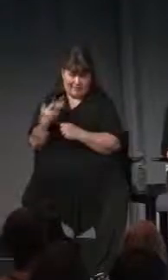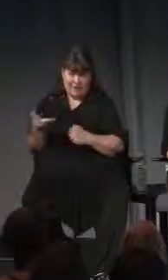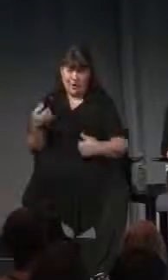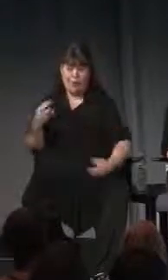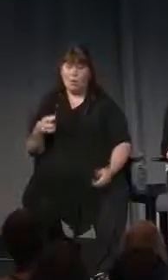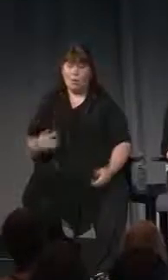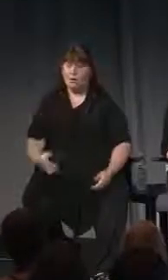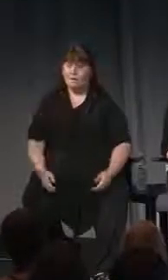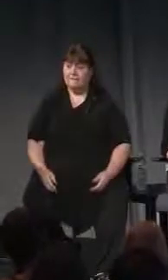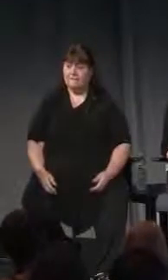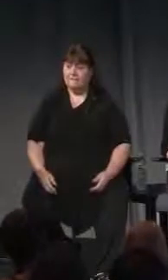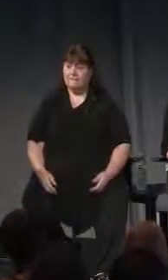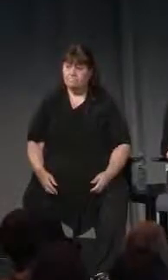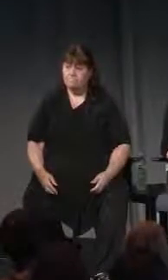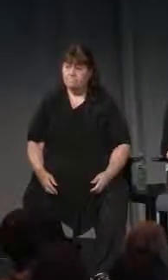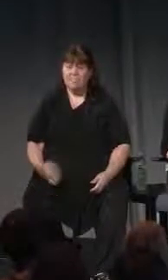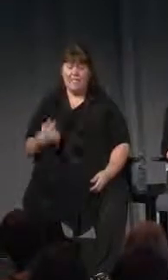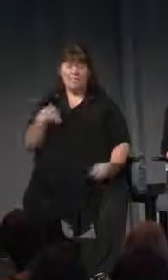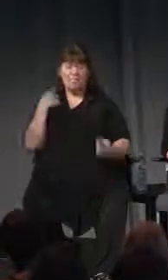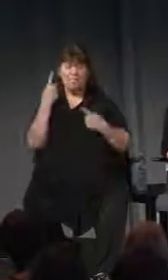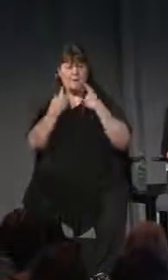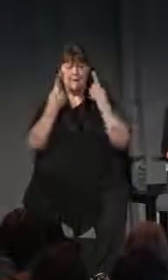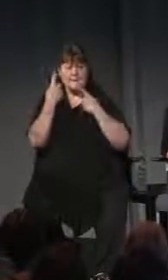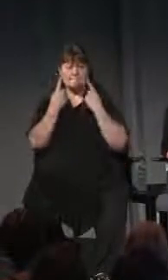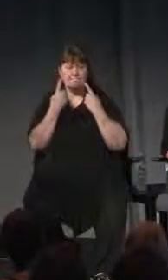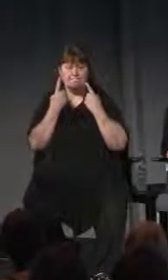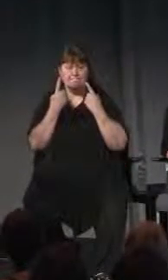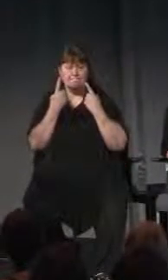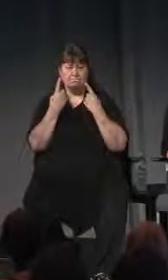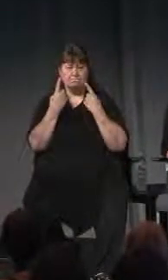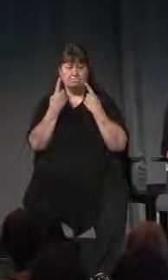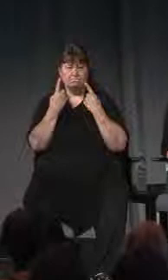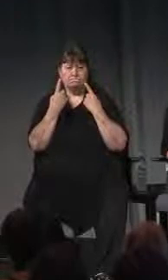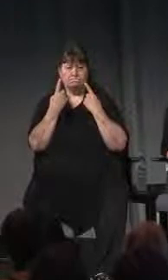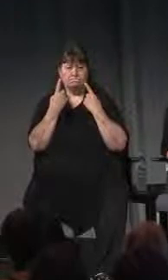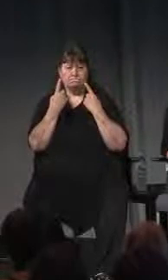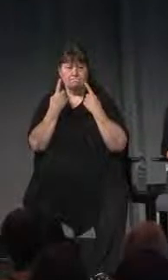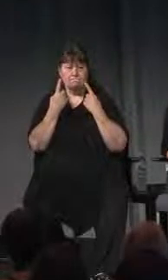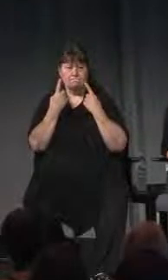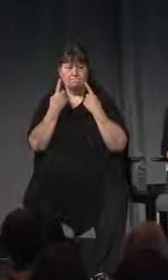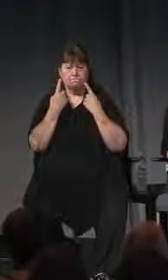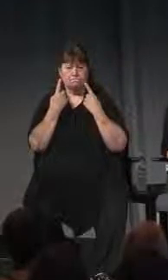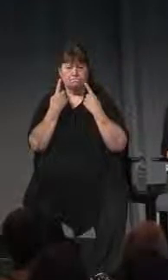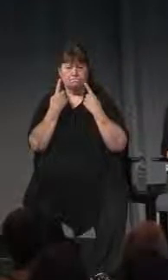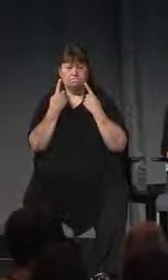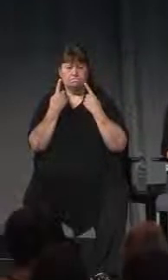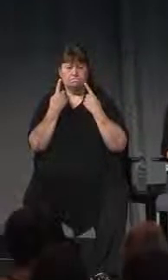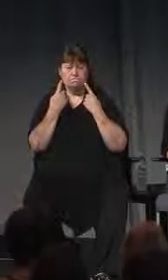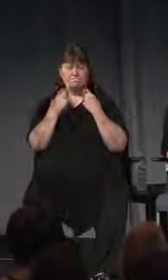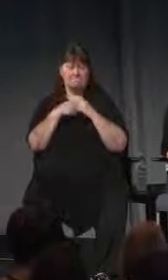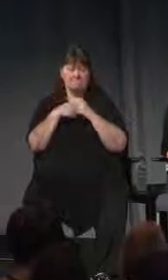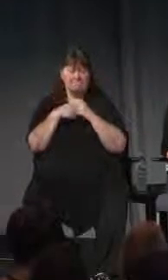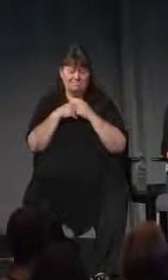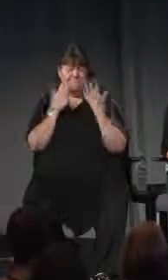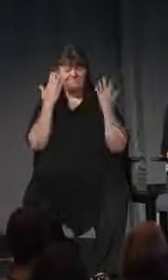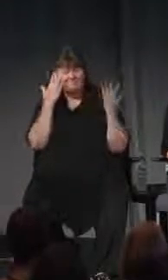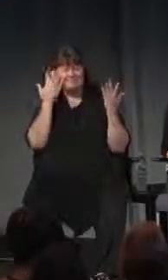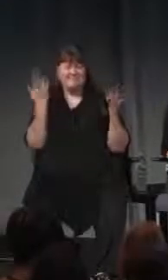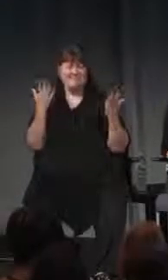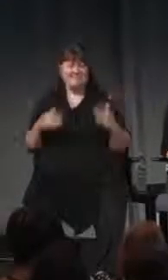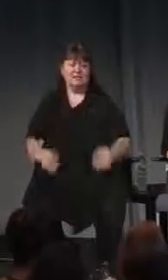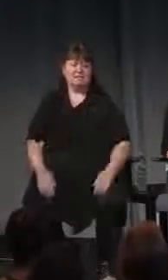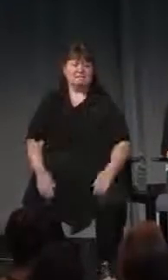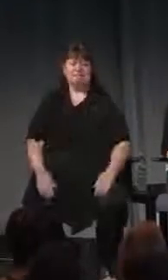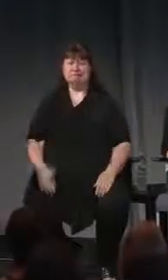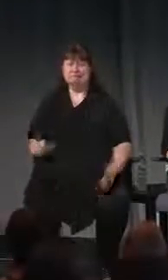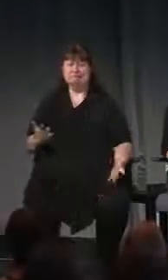so I guess I'm wondering if there's like I'm trying to convolved, I guess, I saw conflated,